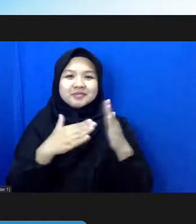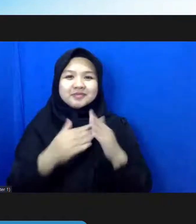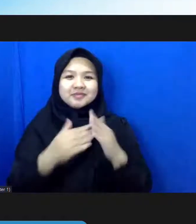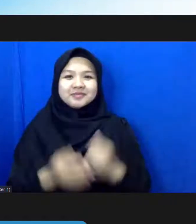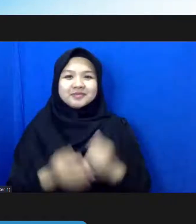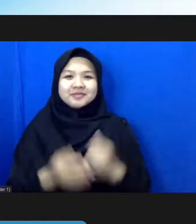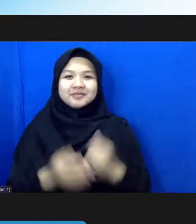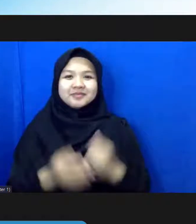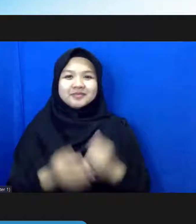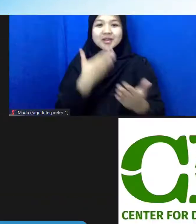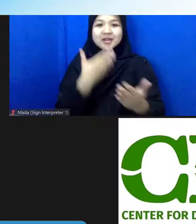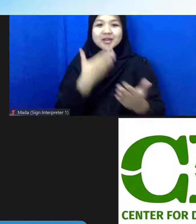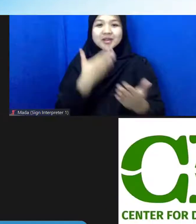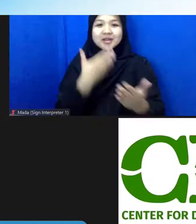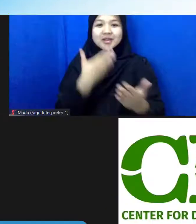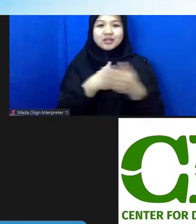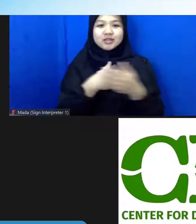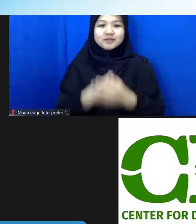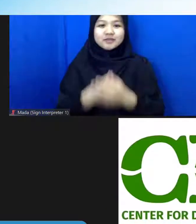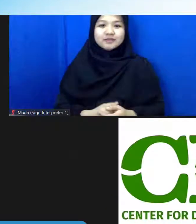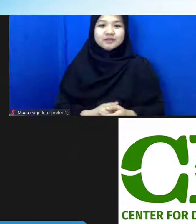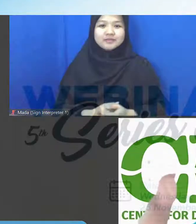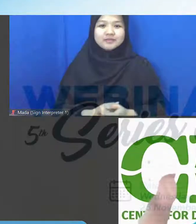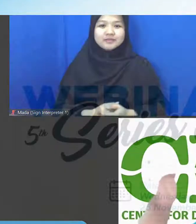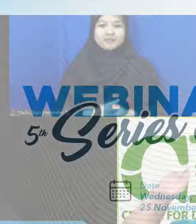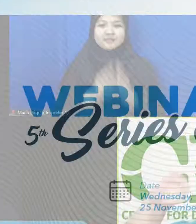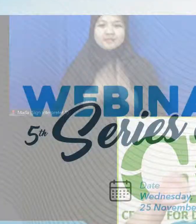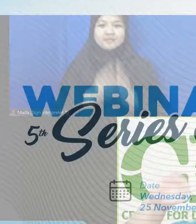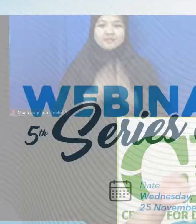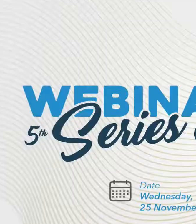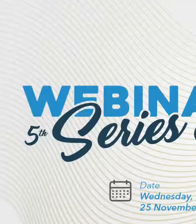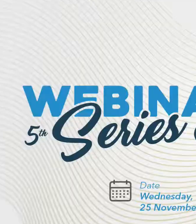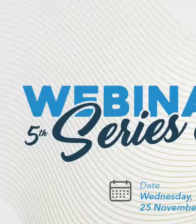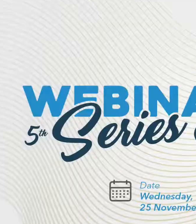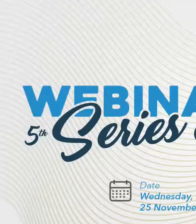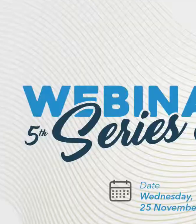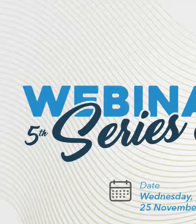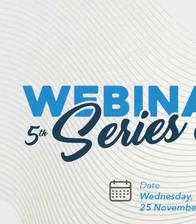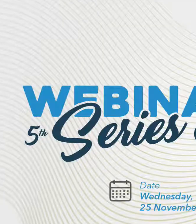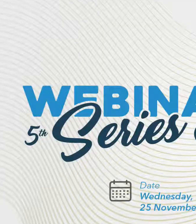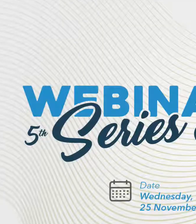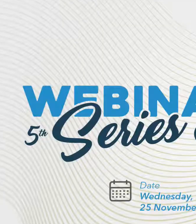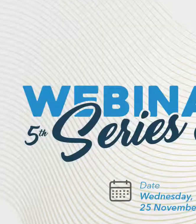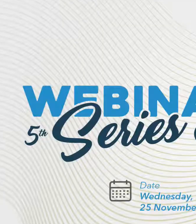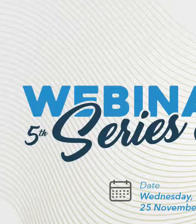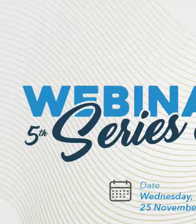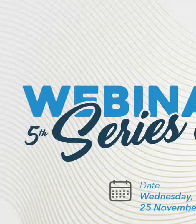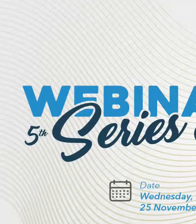Thank you, everyone. Thanks, everyone. Thanks, everyone.